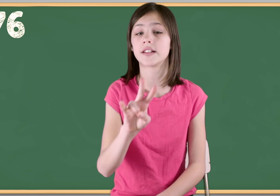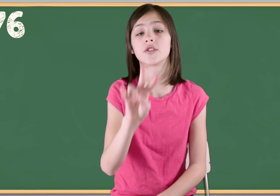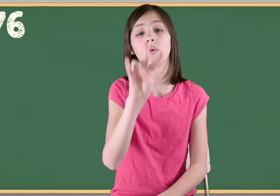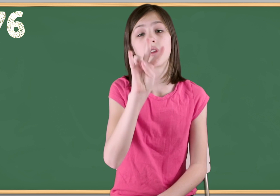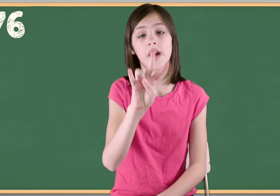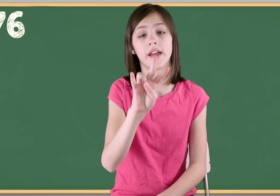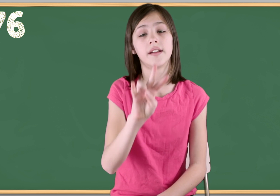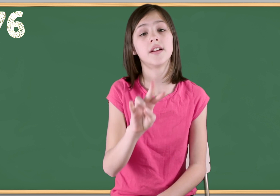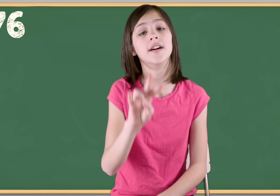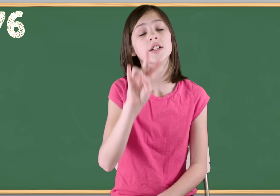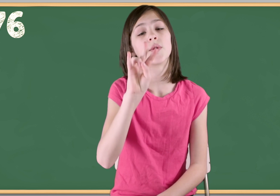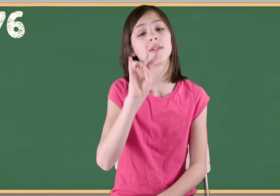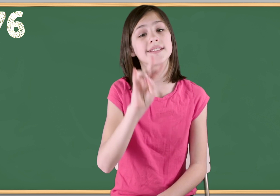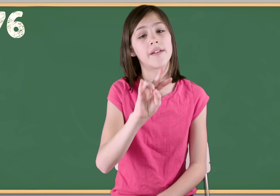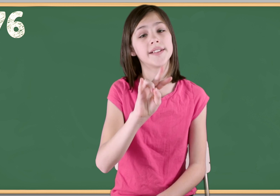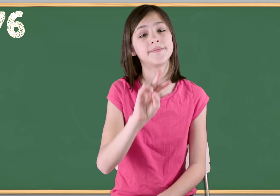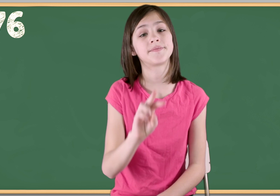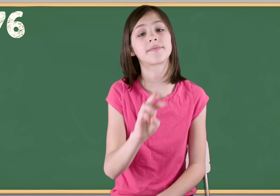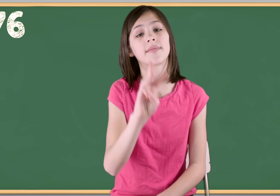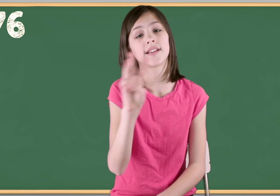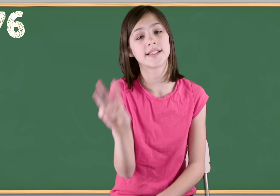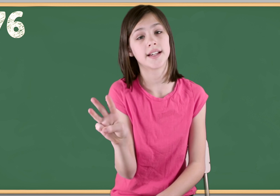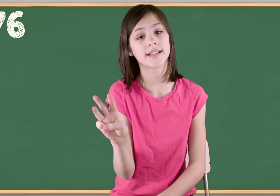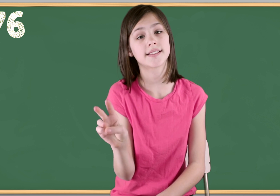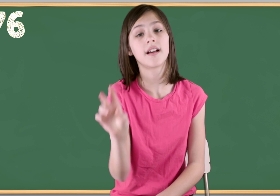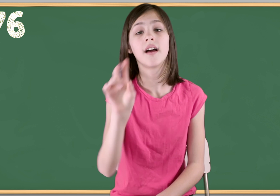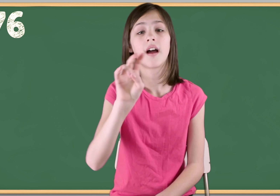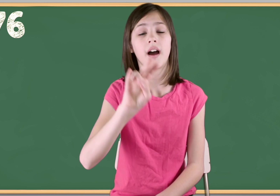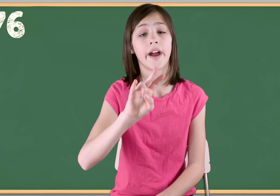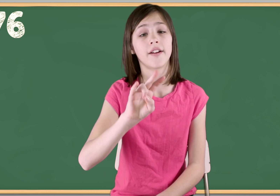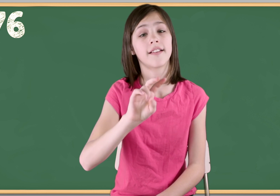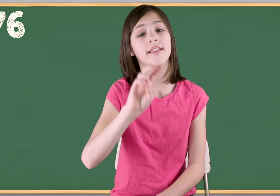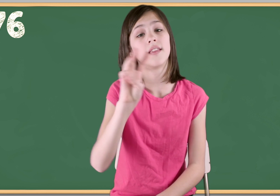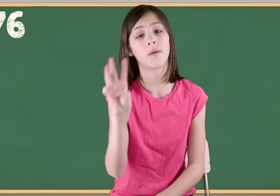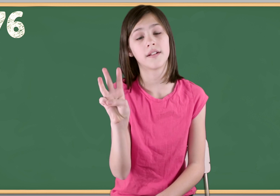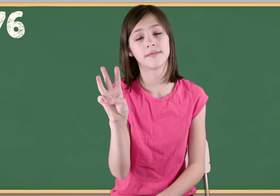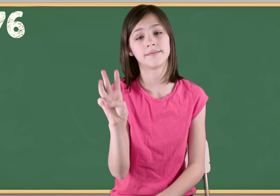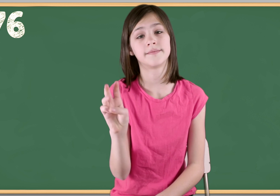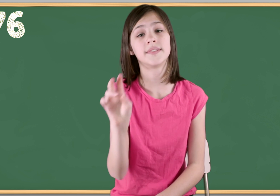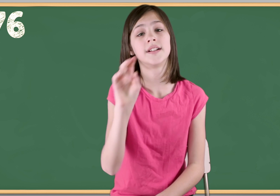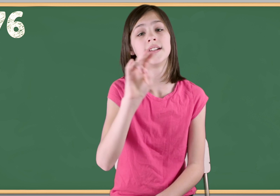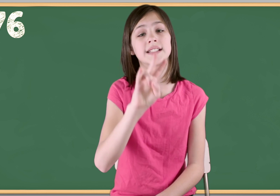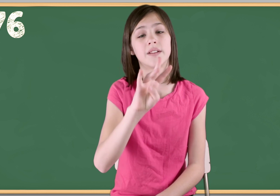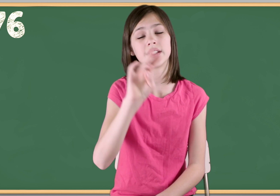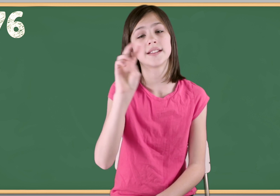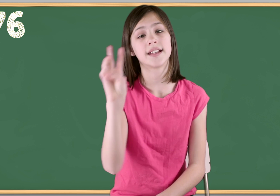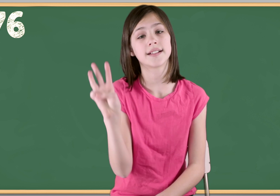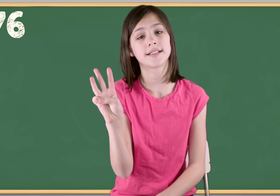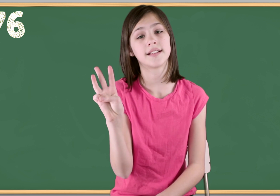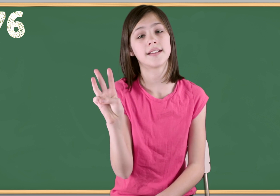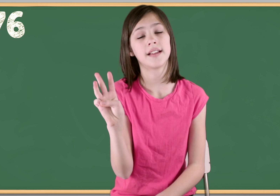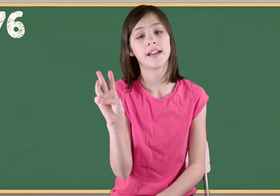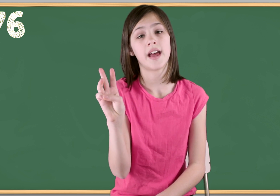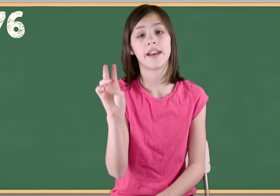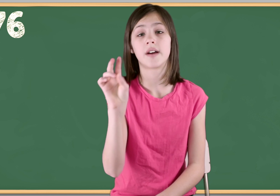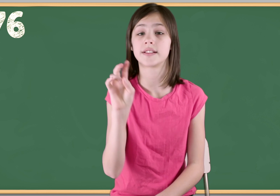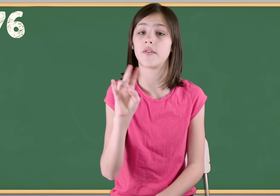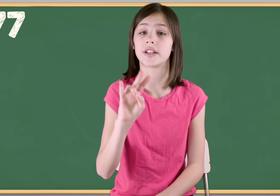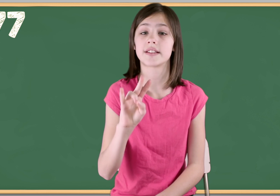so with our head. So we go 7, 6, higher, lower, 76, and now